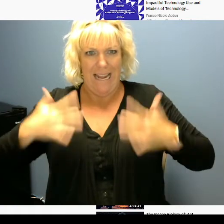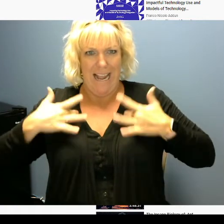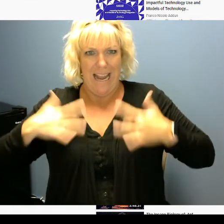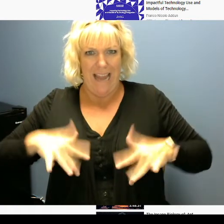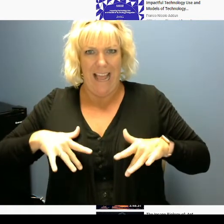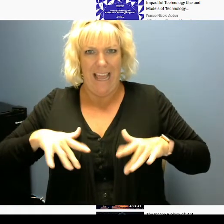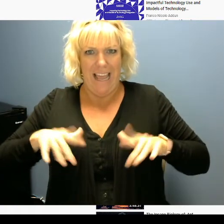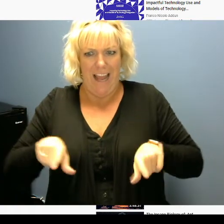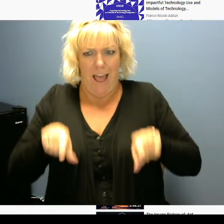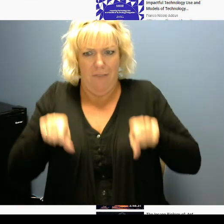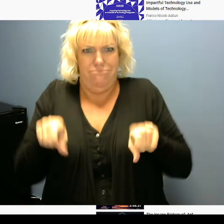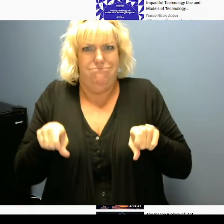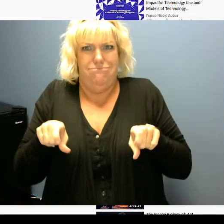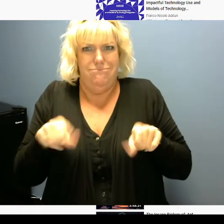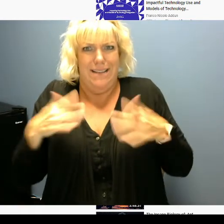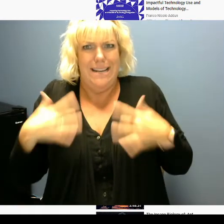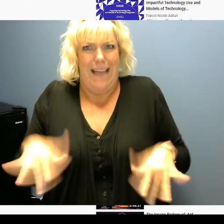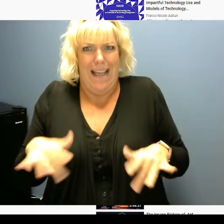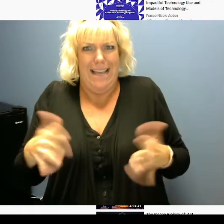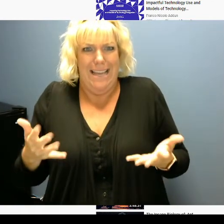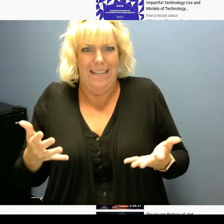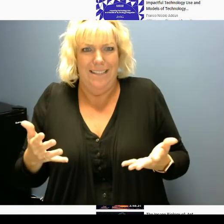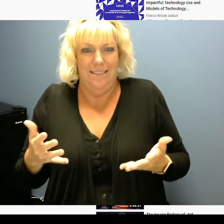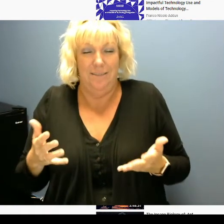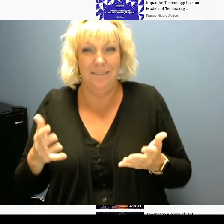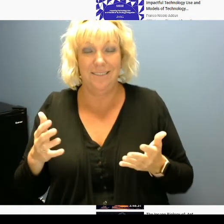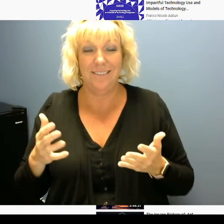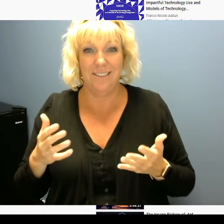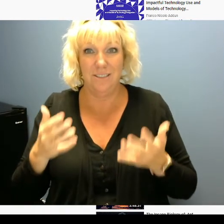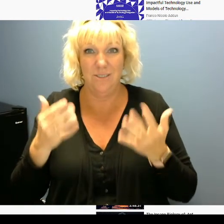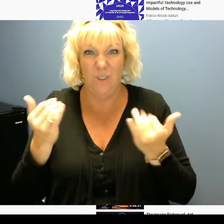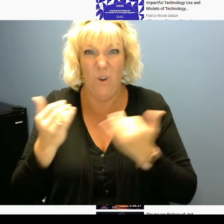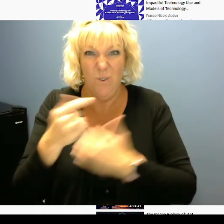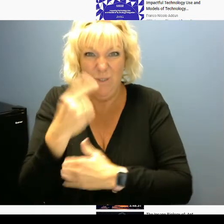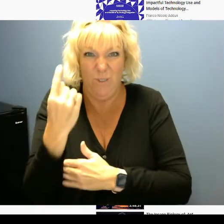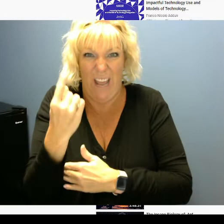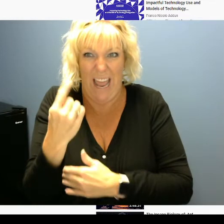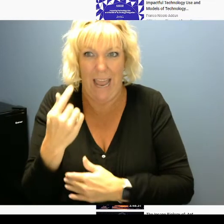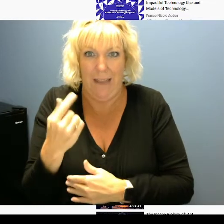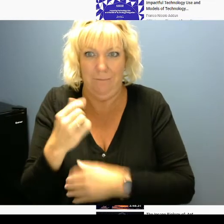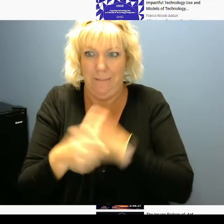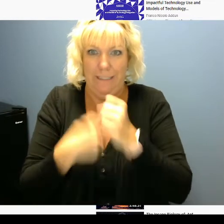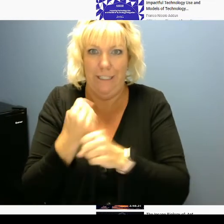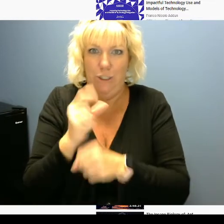us in 2020, so she's really going to look naked to somebody in the